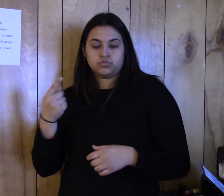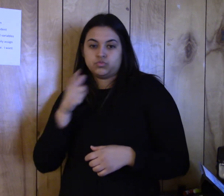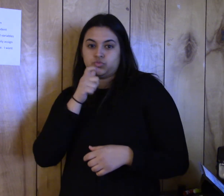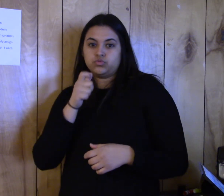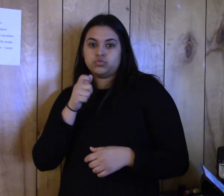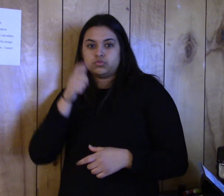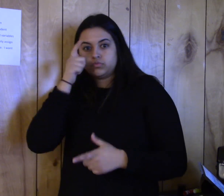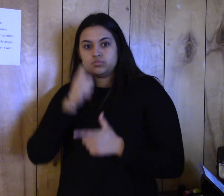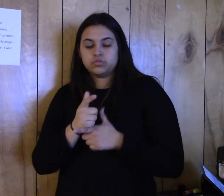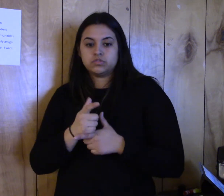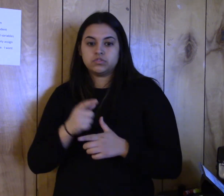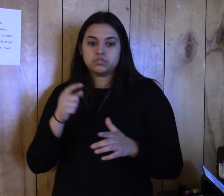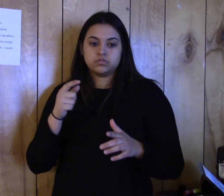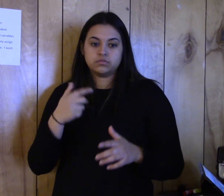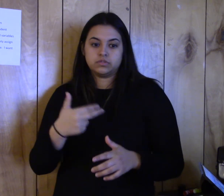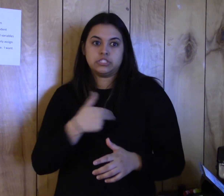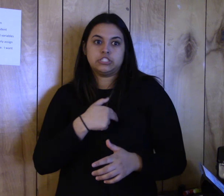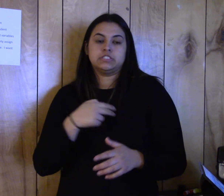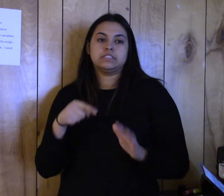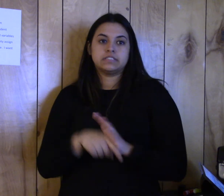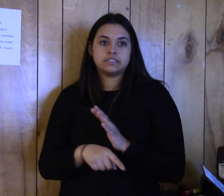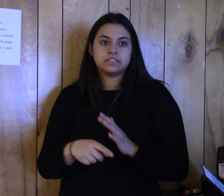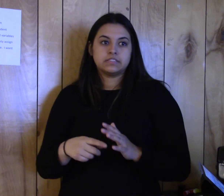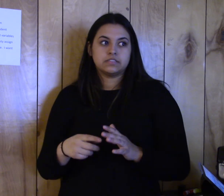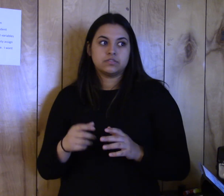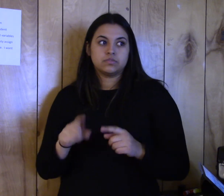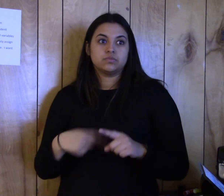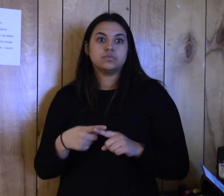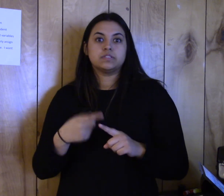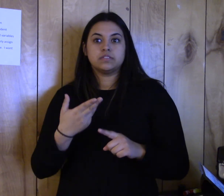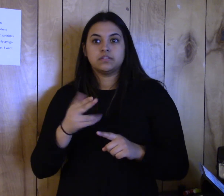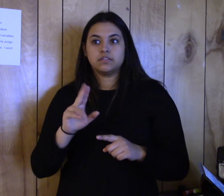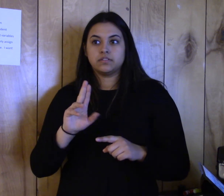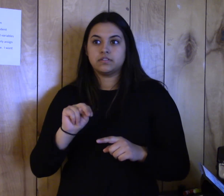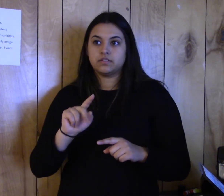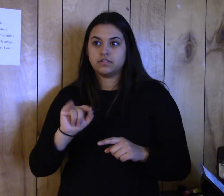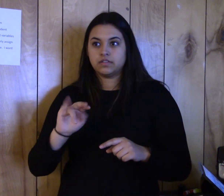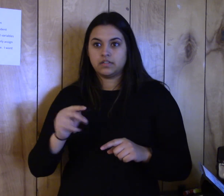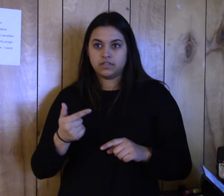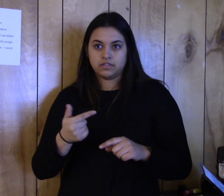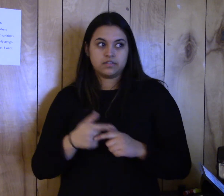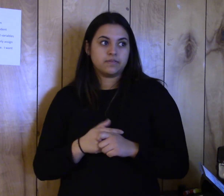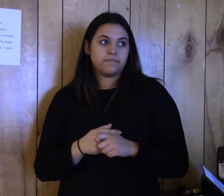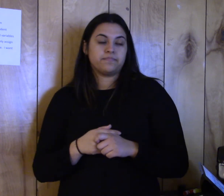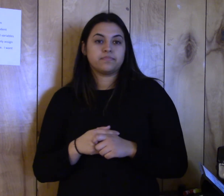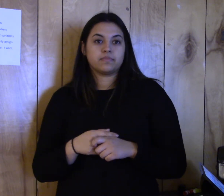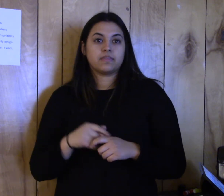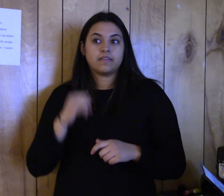were teenagers. And if that had happened to you, you might be against people using guns in